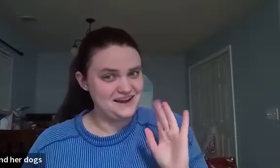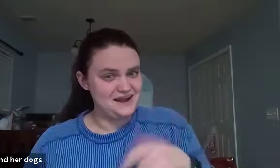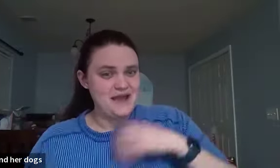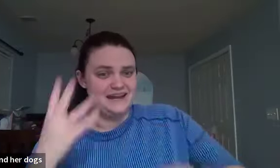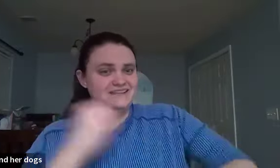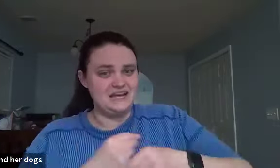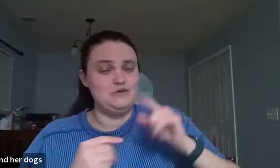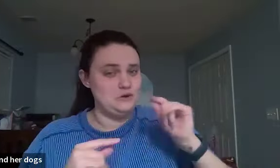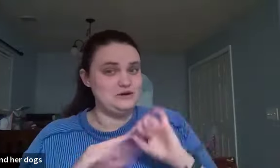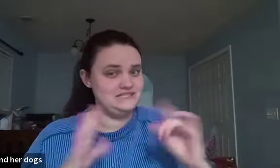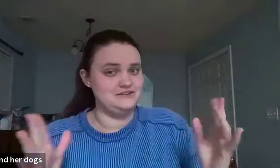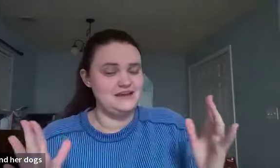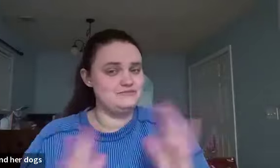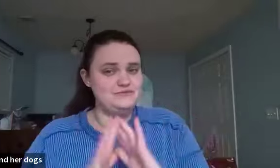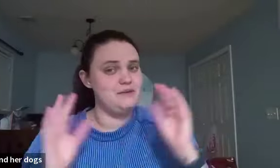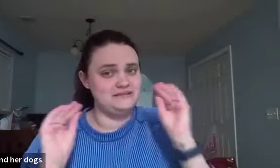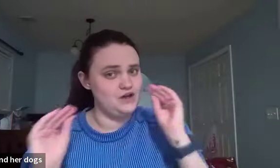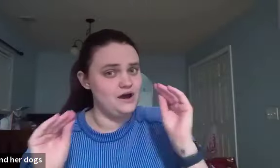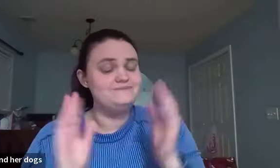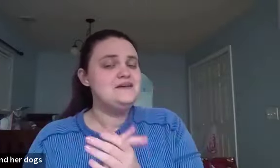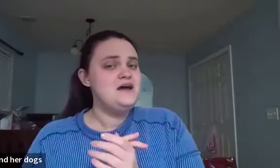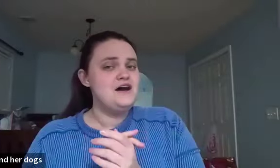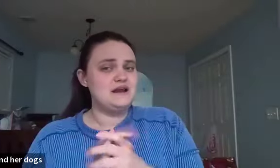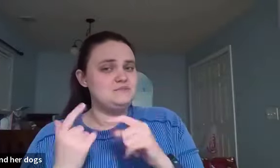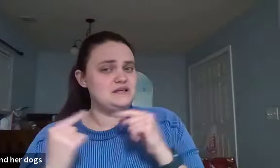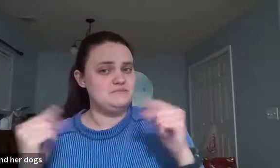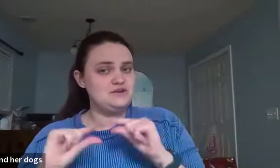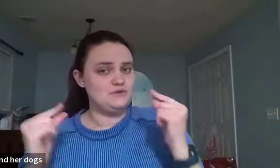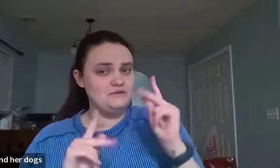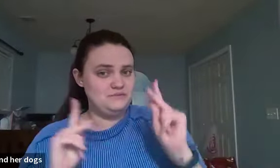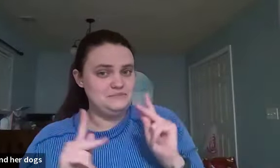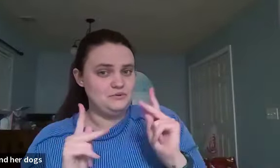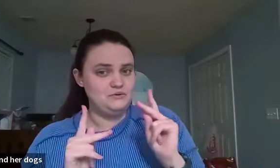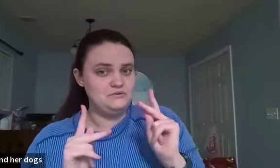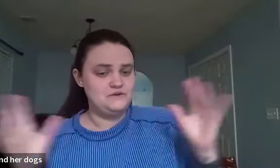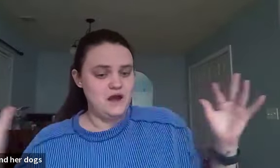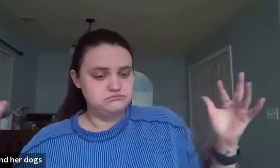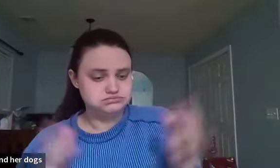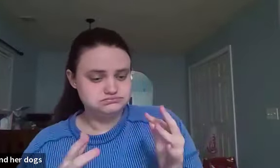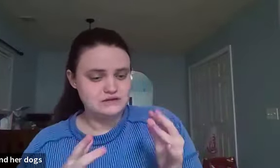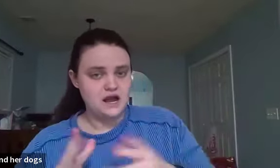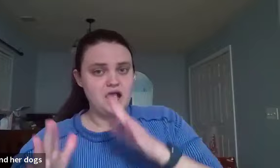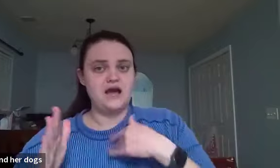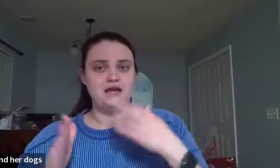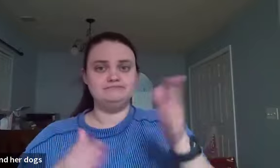is not, I'm adding like 40 words here that have not been taught. But I would be like a big group of people that, and